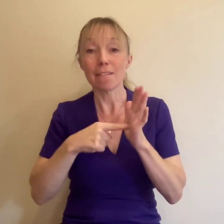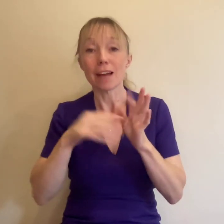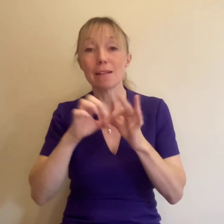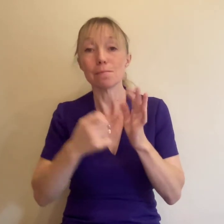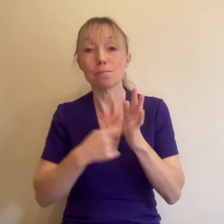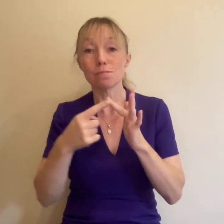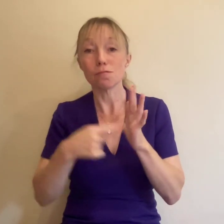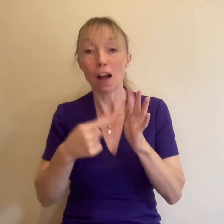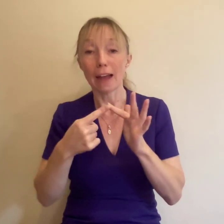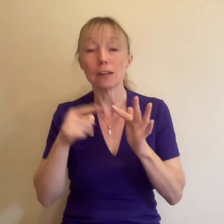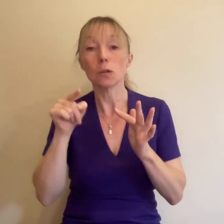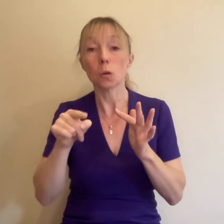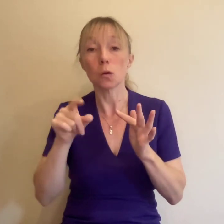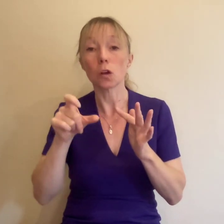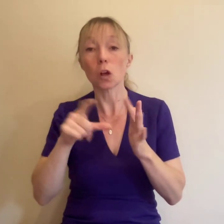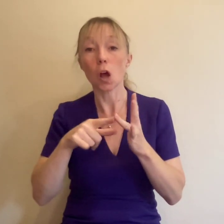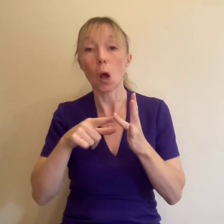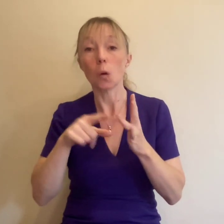https://early-career-for-writers-evening.eventbrite.co.uk. Email